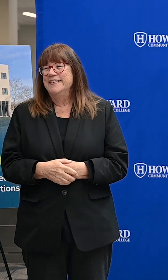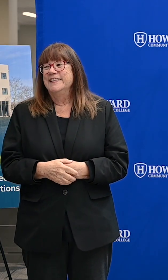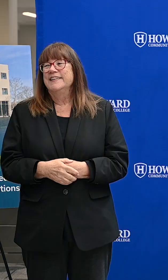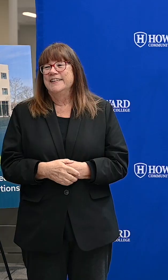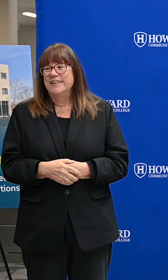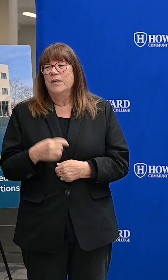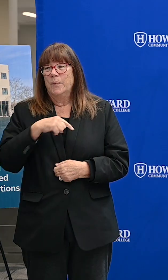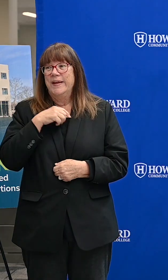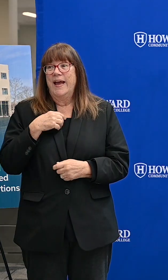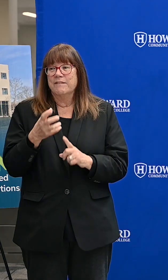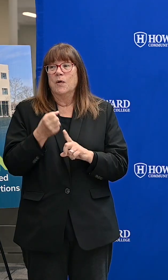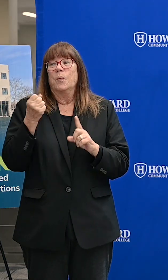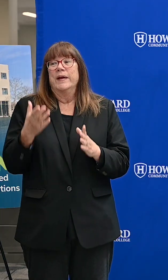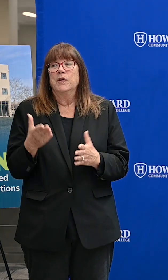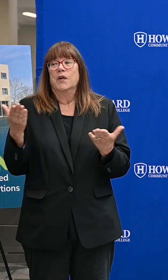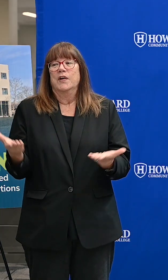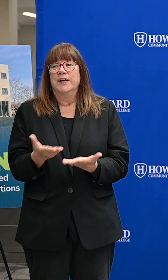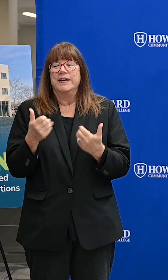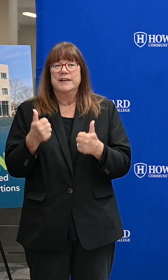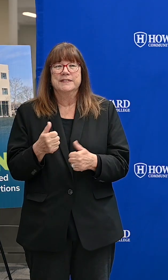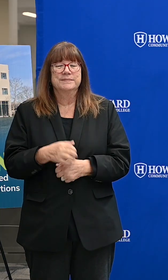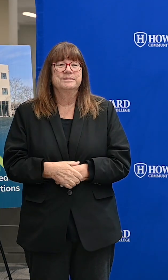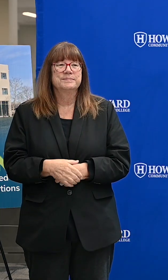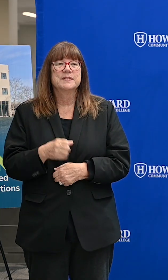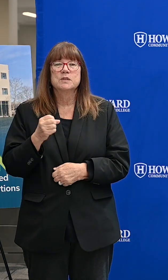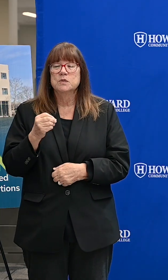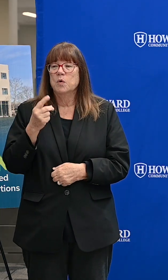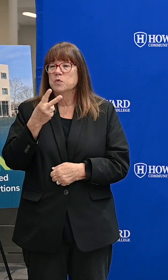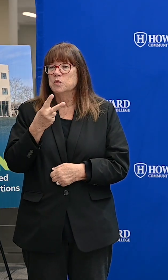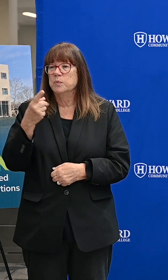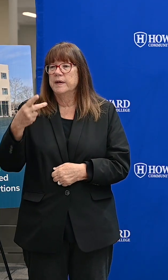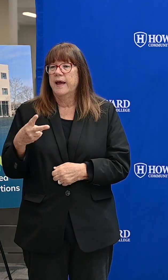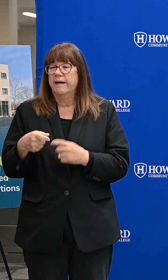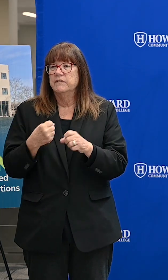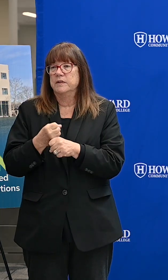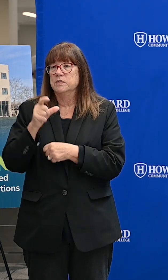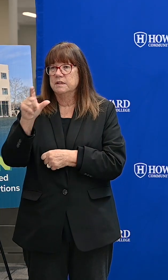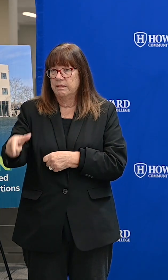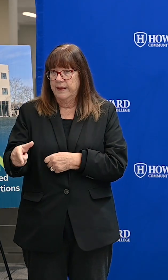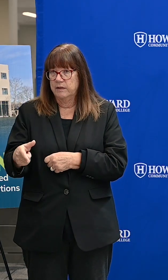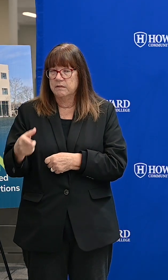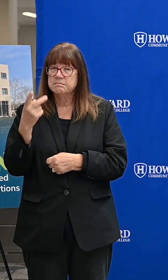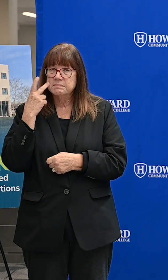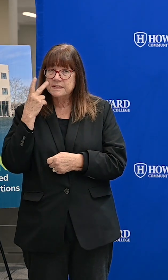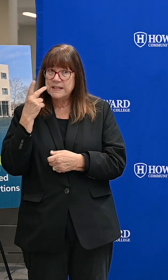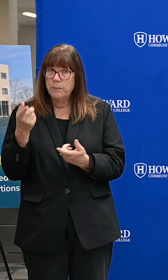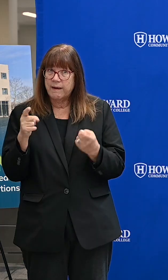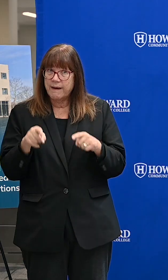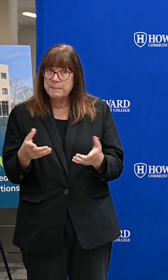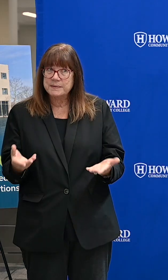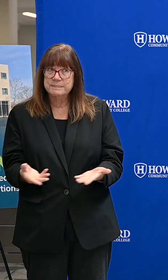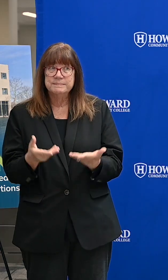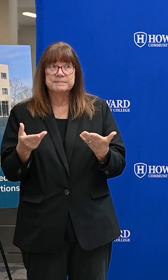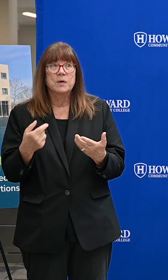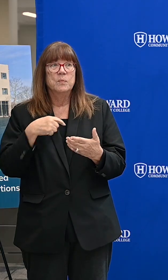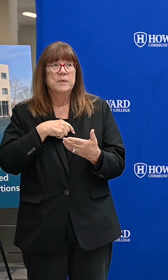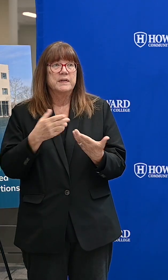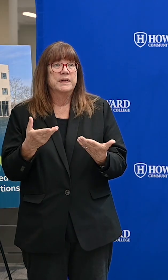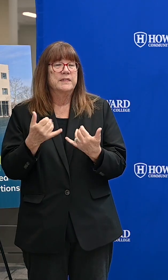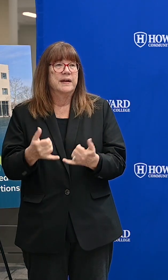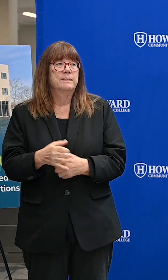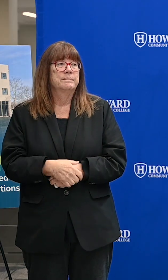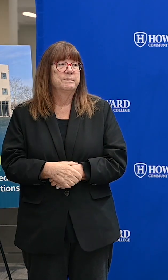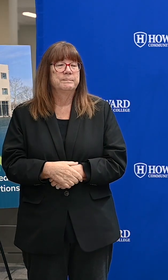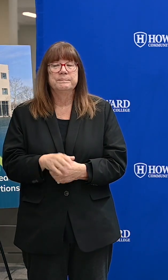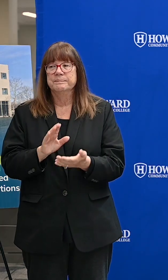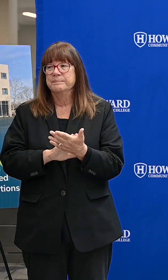got a winner here. And 2.5 years later, see what we got. A building going up.